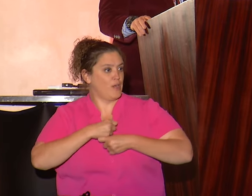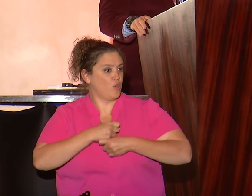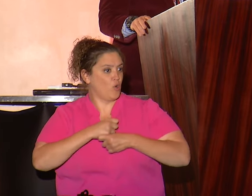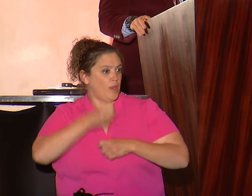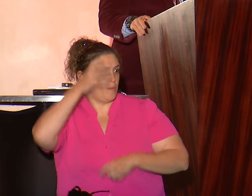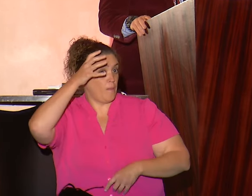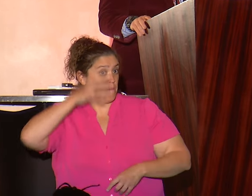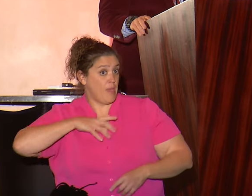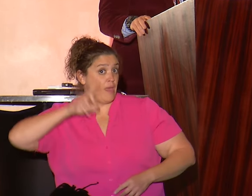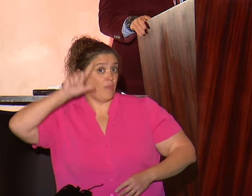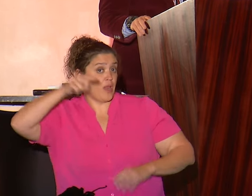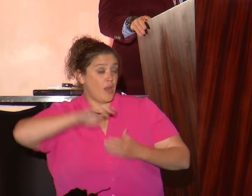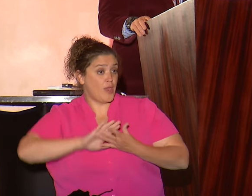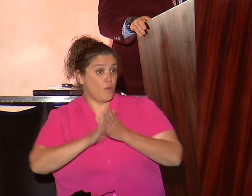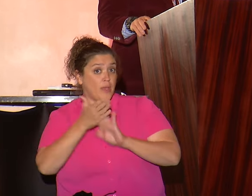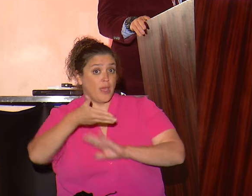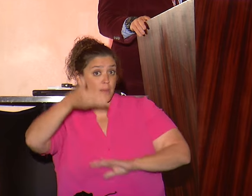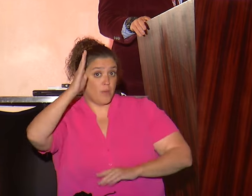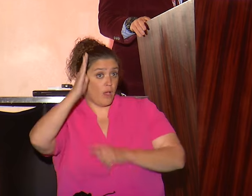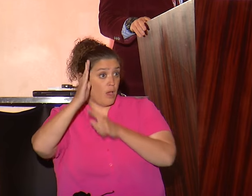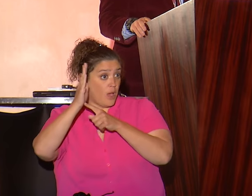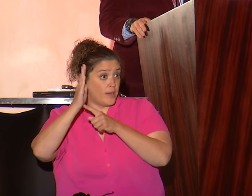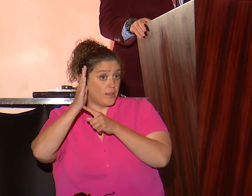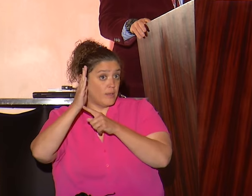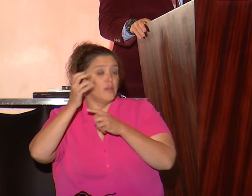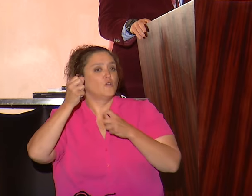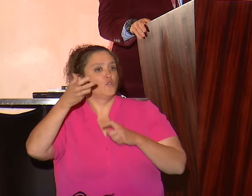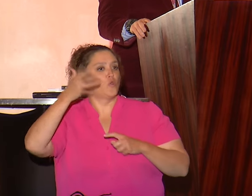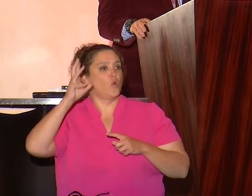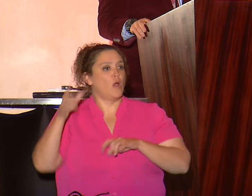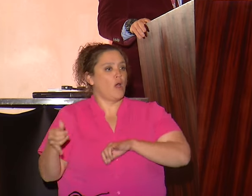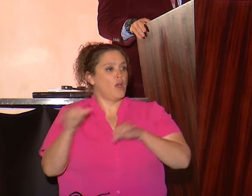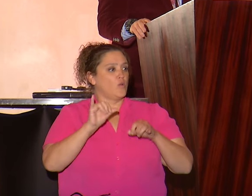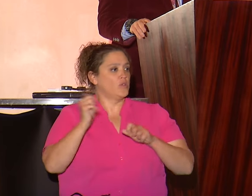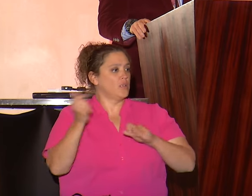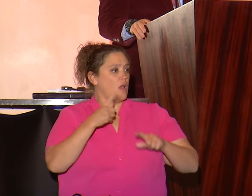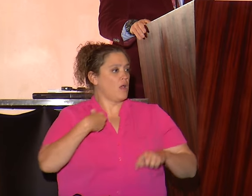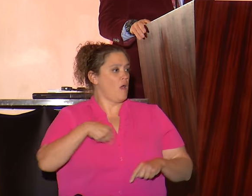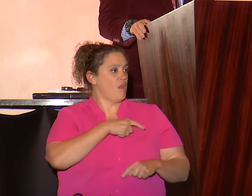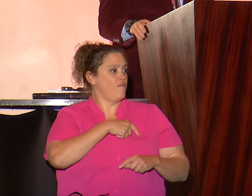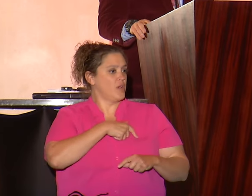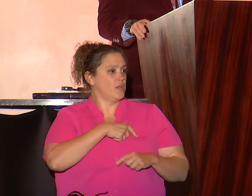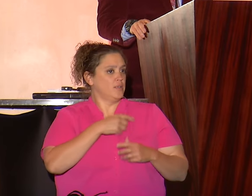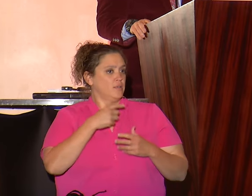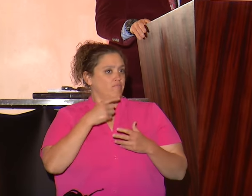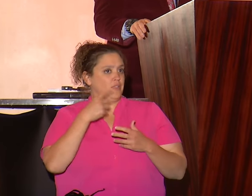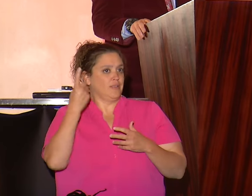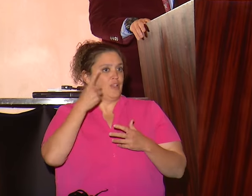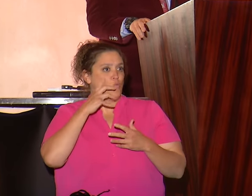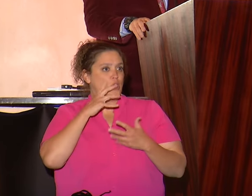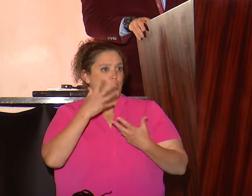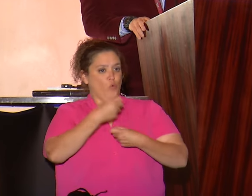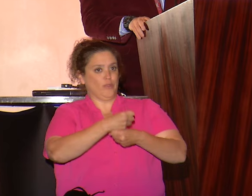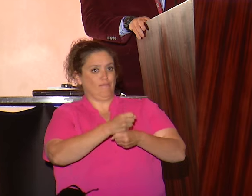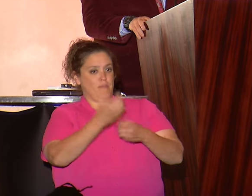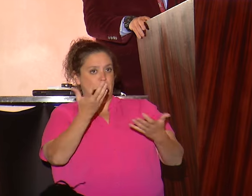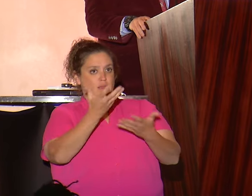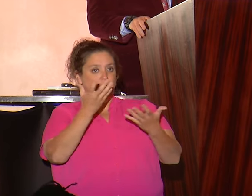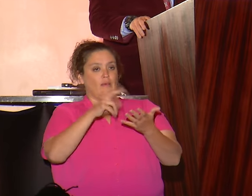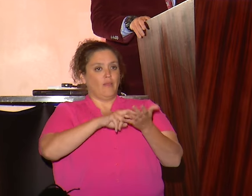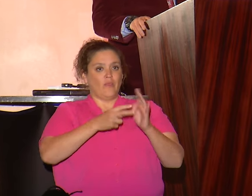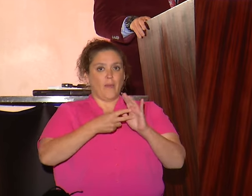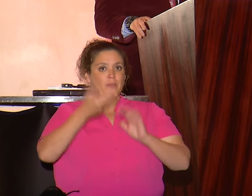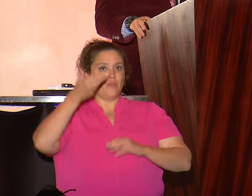later became God, so God was, like all of us, a created being. That means that God was